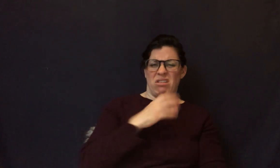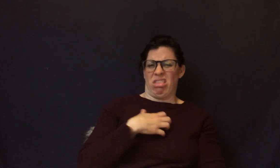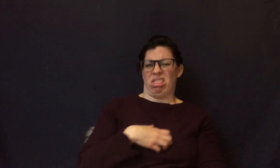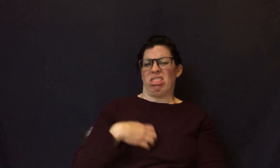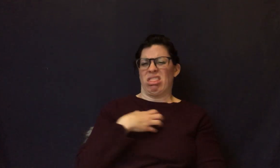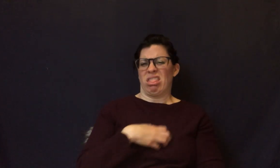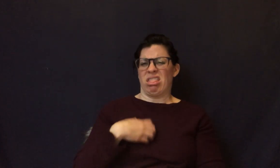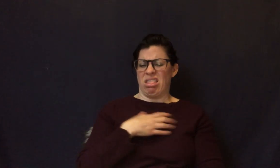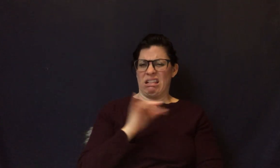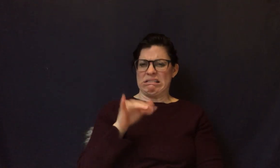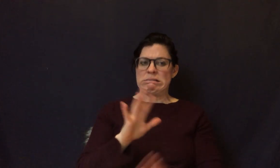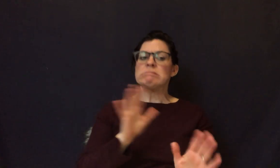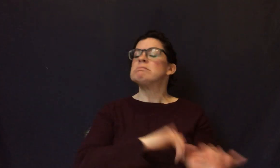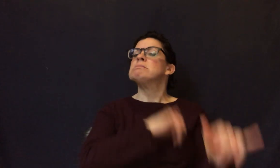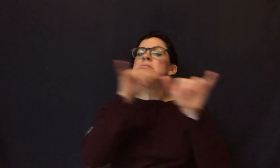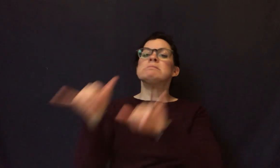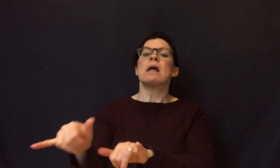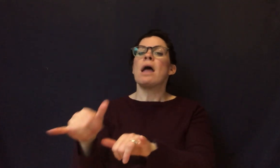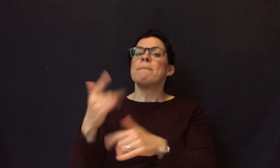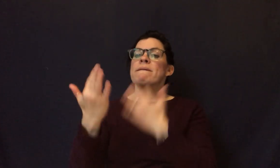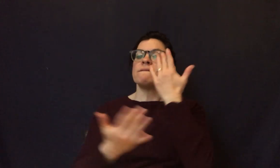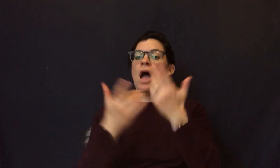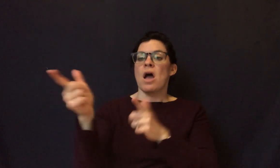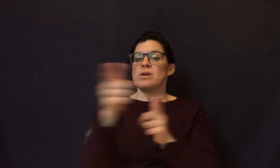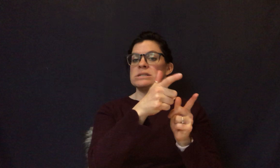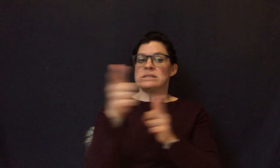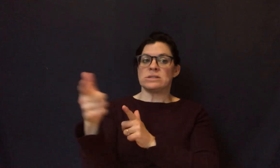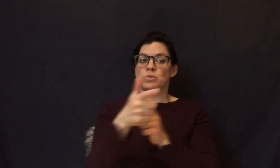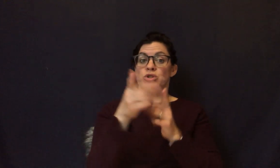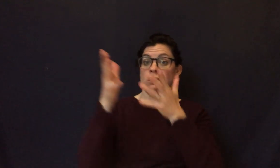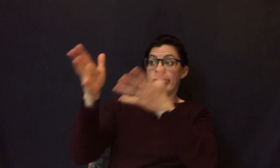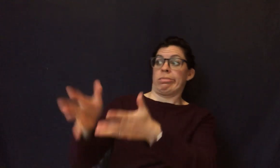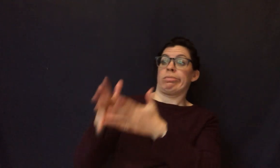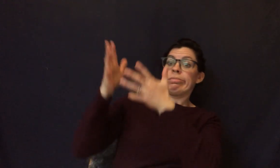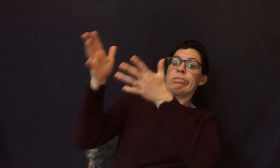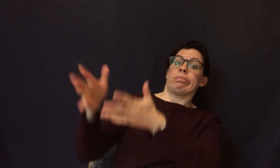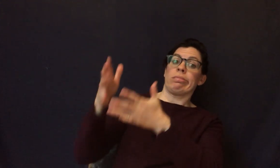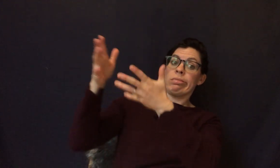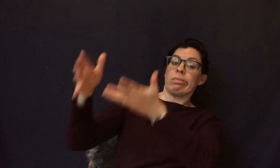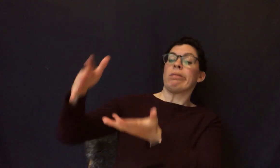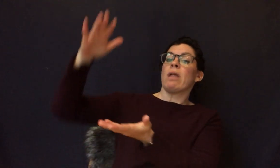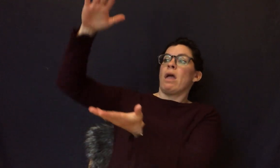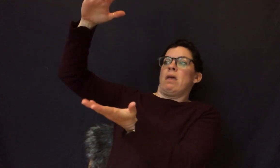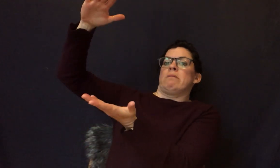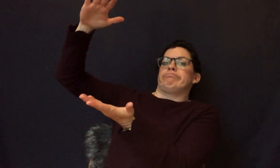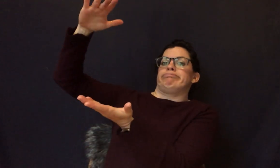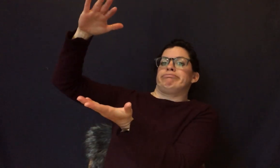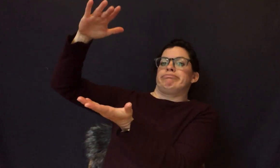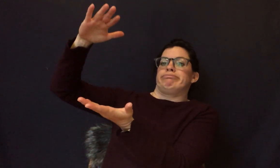your wall for a couple of years, so all the good stuff is sitting where? It's down the bottom of the fire